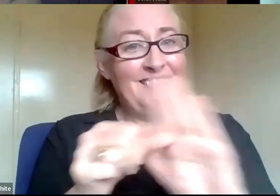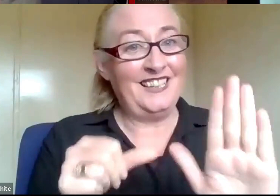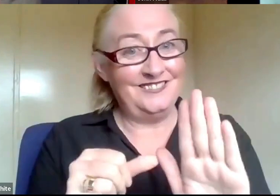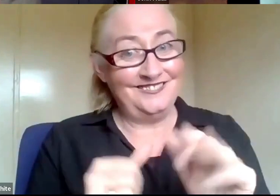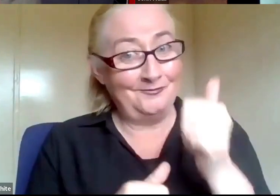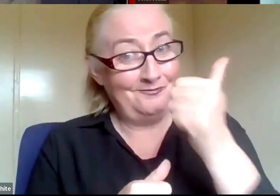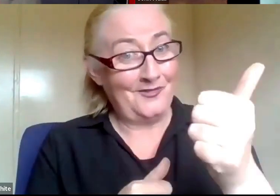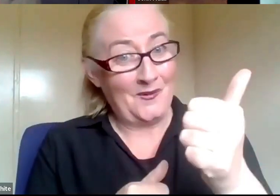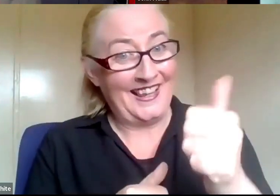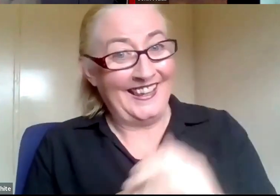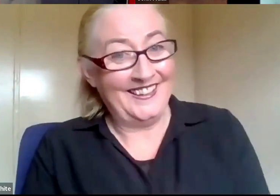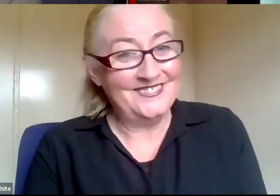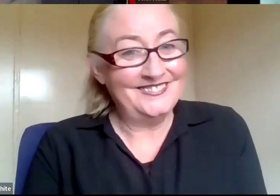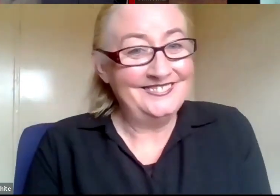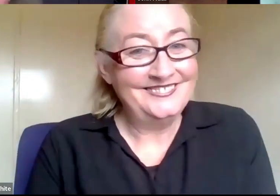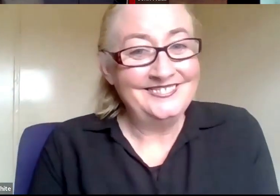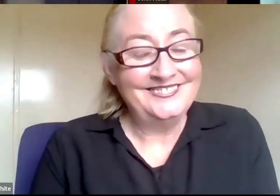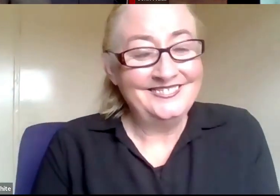So